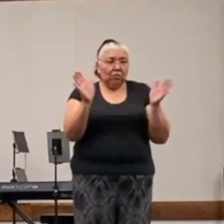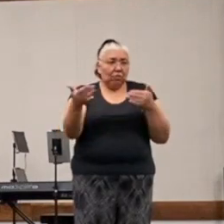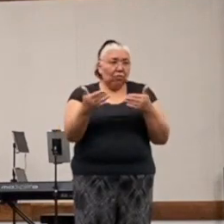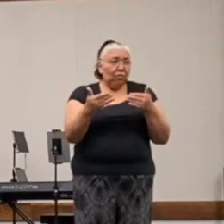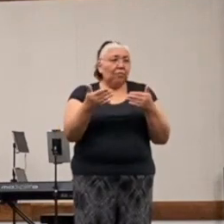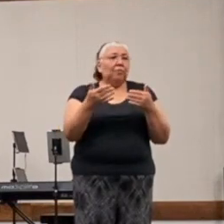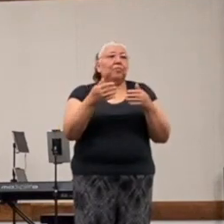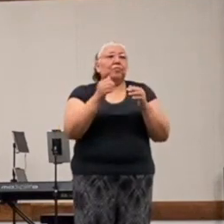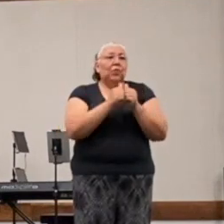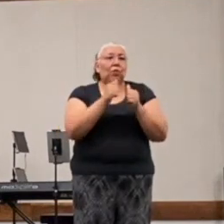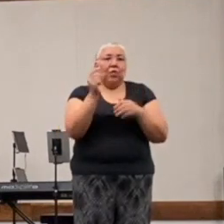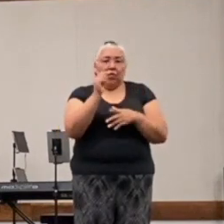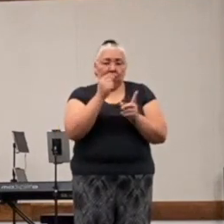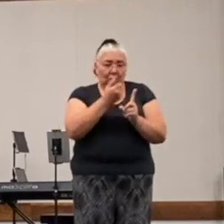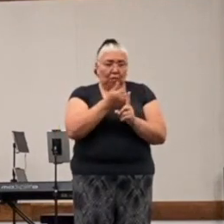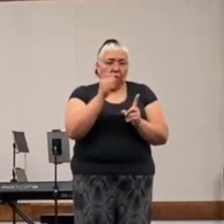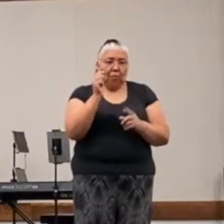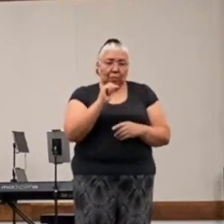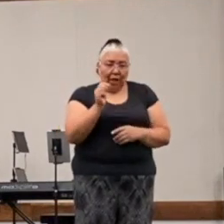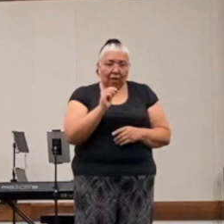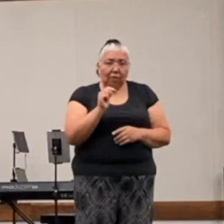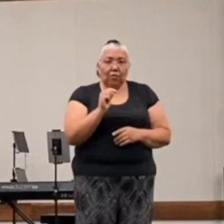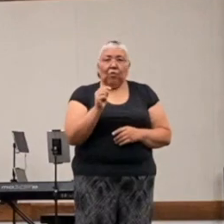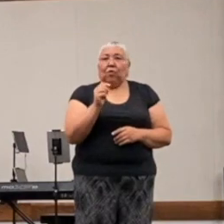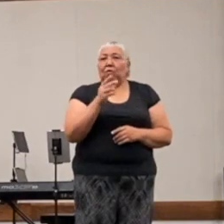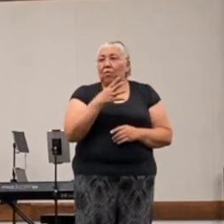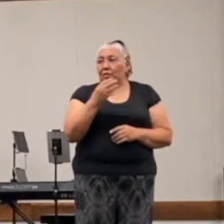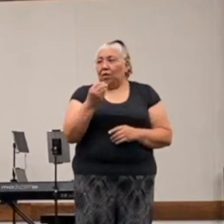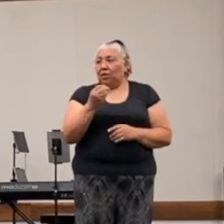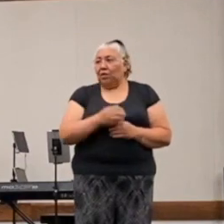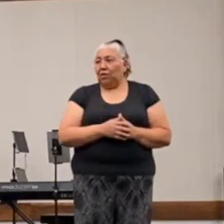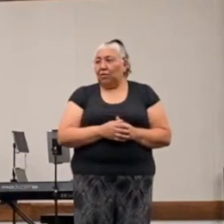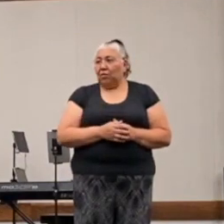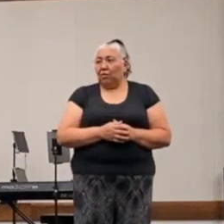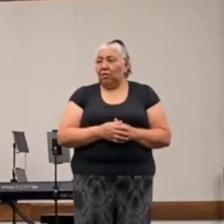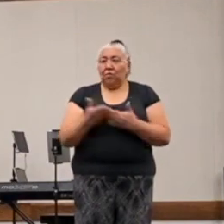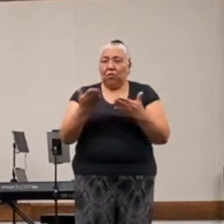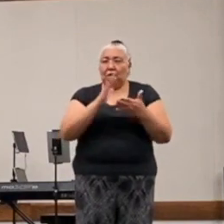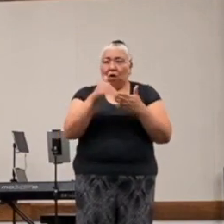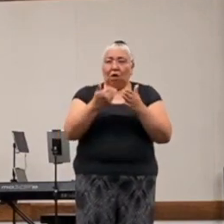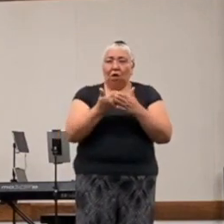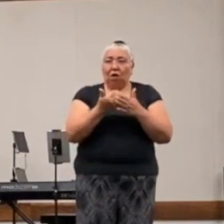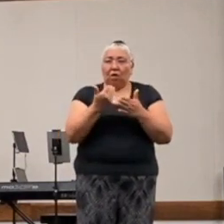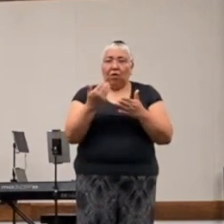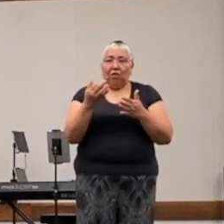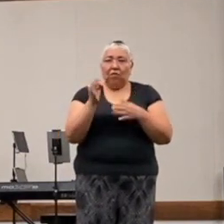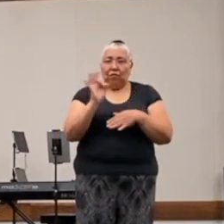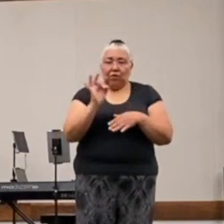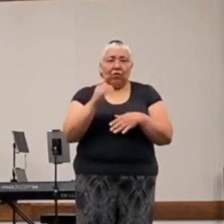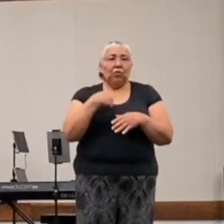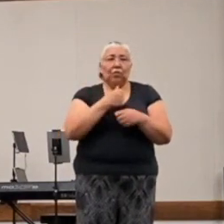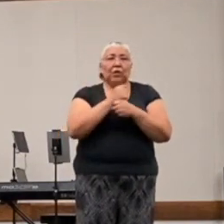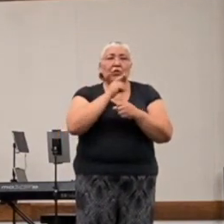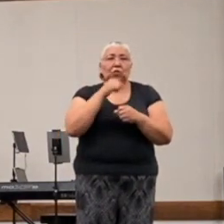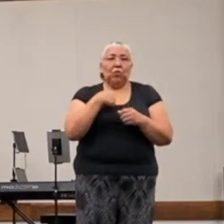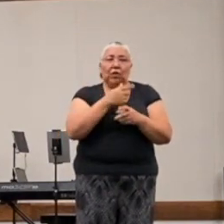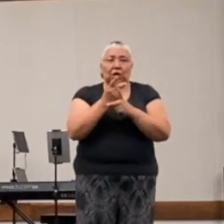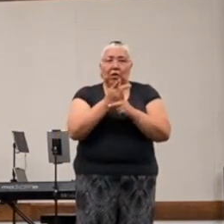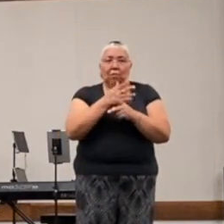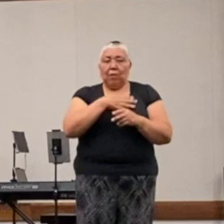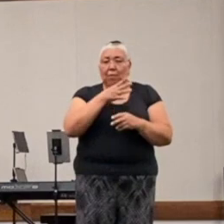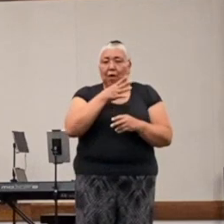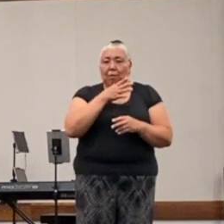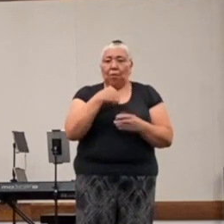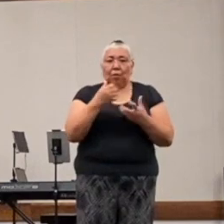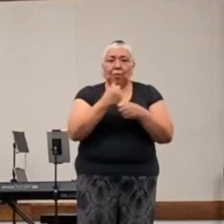bedroom suite with her own bathroom. And, you know, bring in all your furniture. Right? We made sure that we took care of my mom.